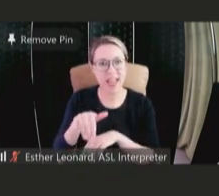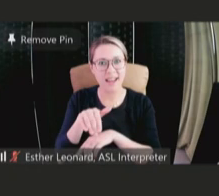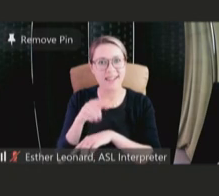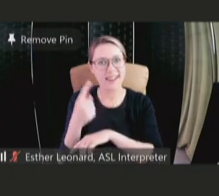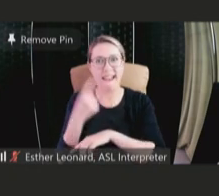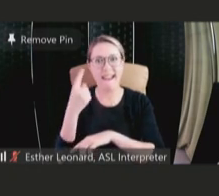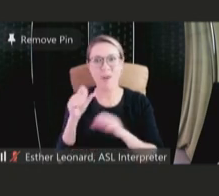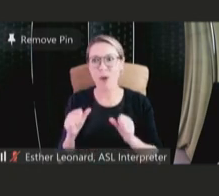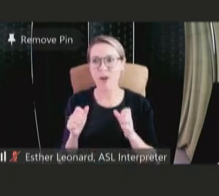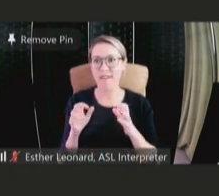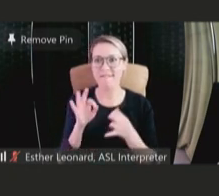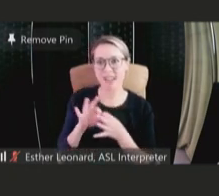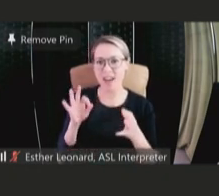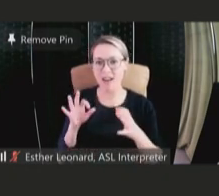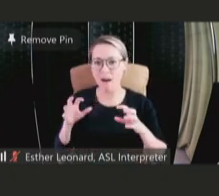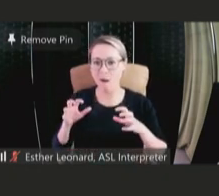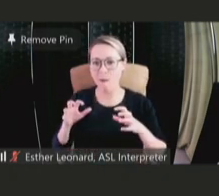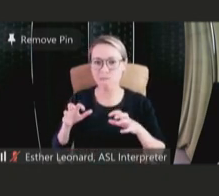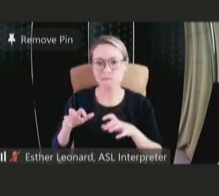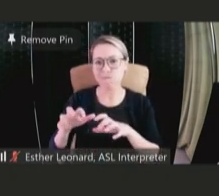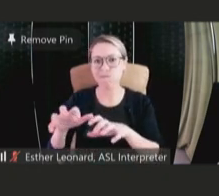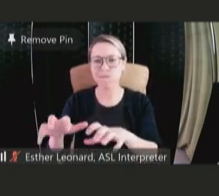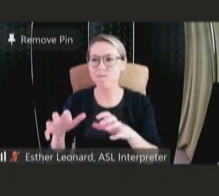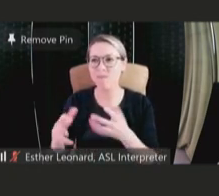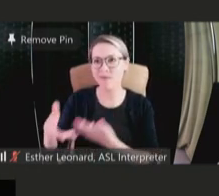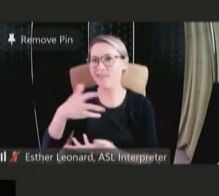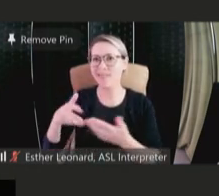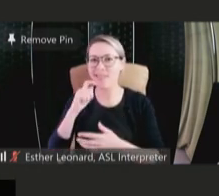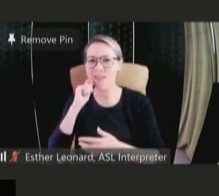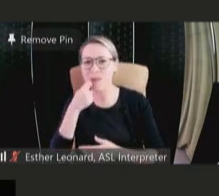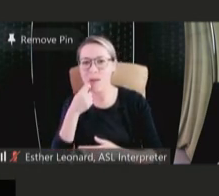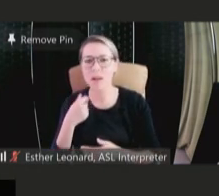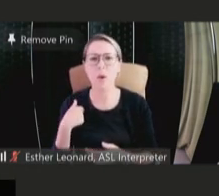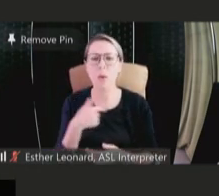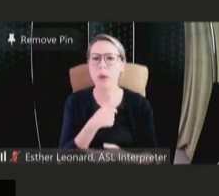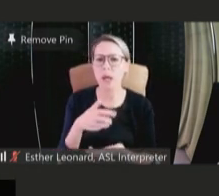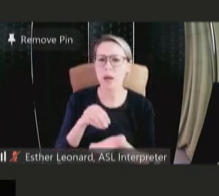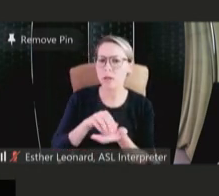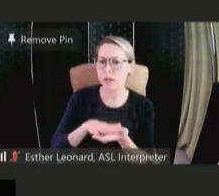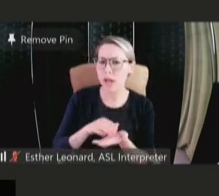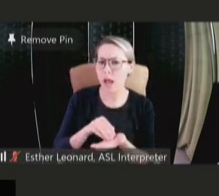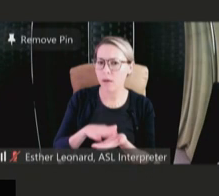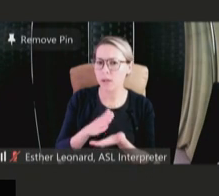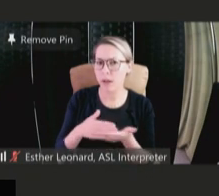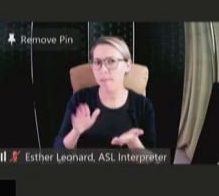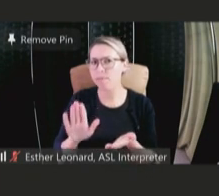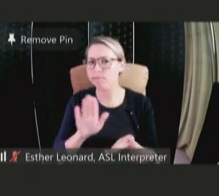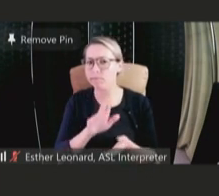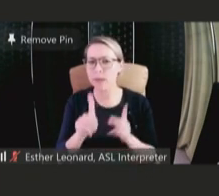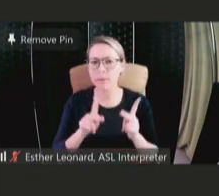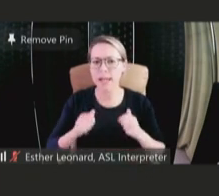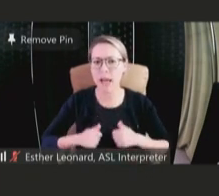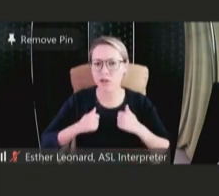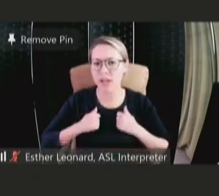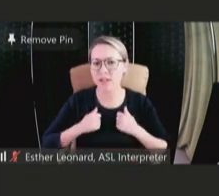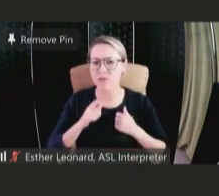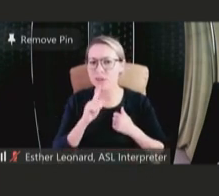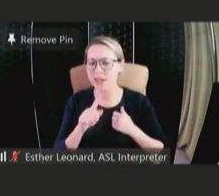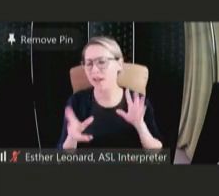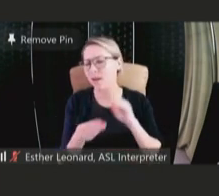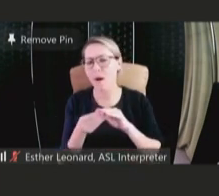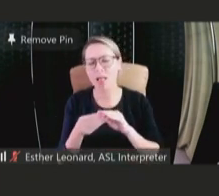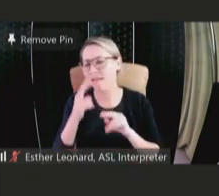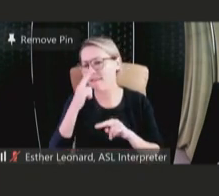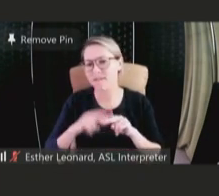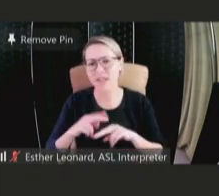things that need fixed, so we took down some addresses, and really, all in all, it was just a really fun day. It was good to be out.